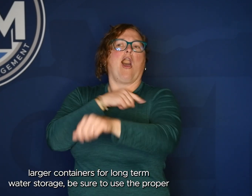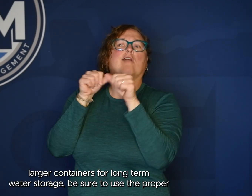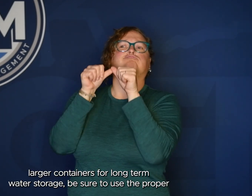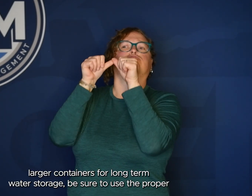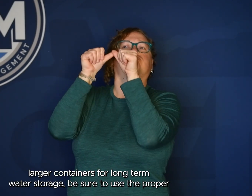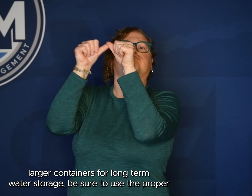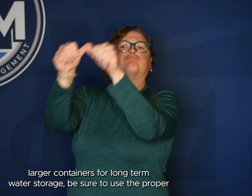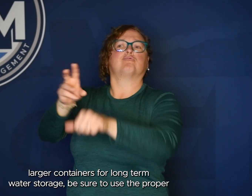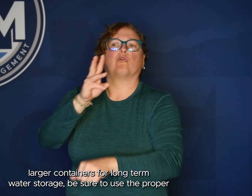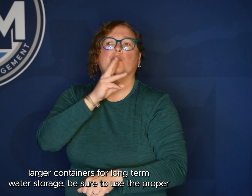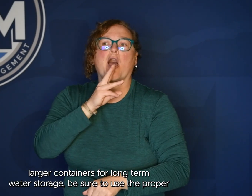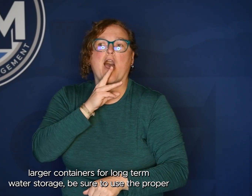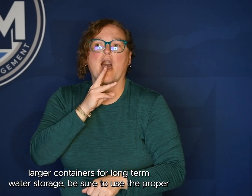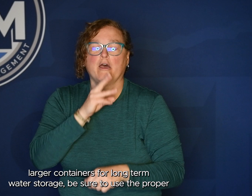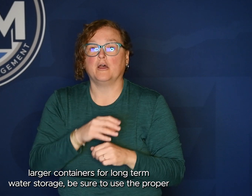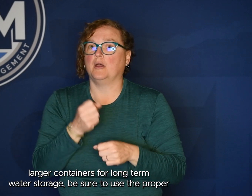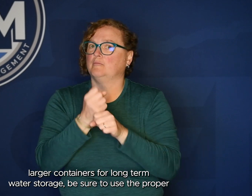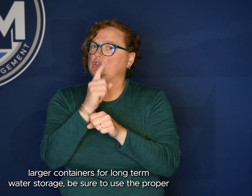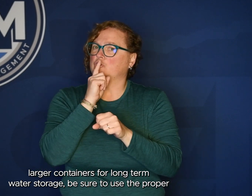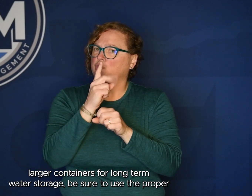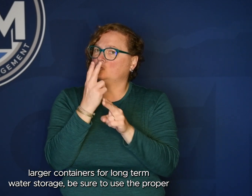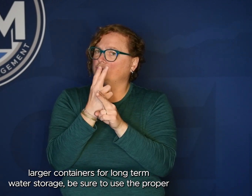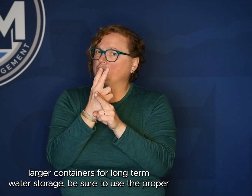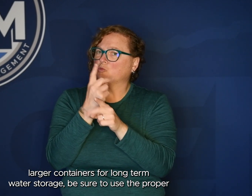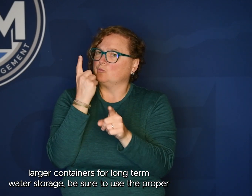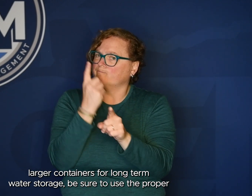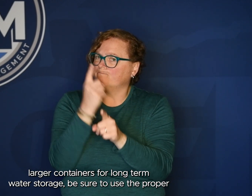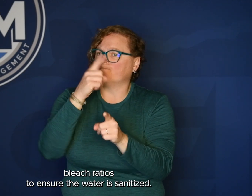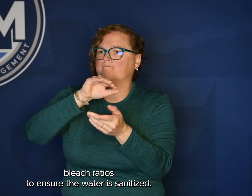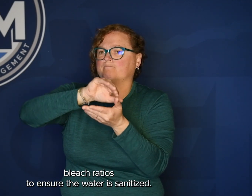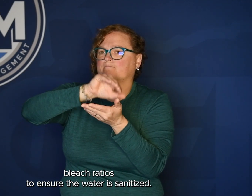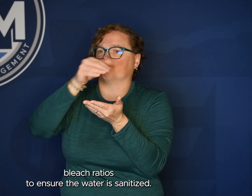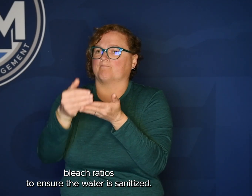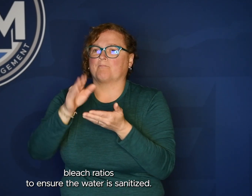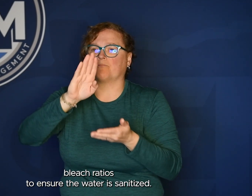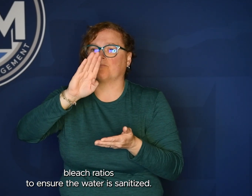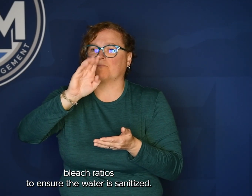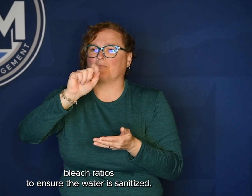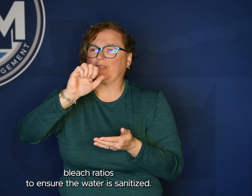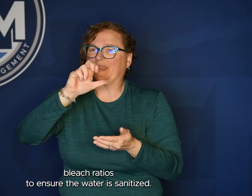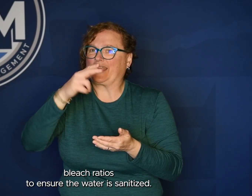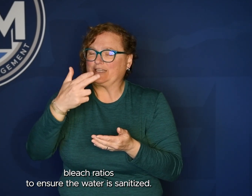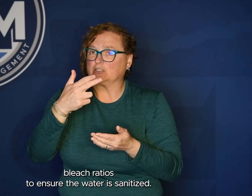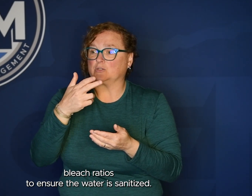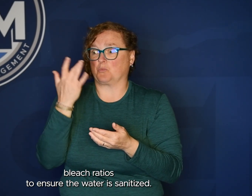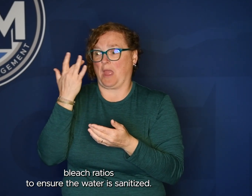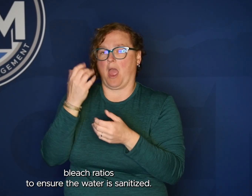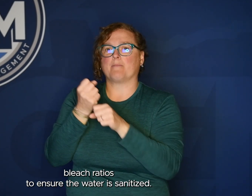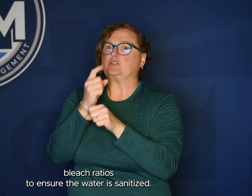for long-term water storage, be sure to use the proper bleach ratios to ensure the water is